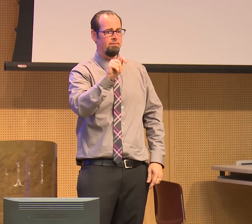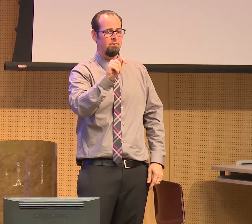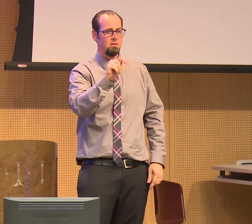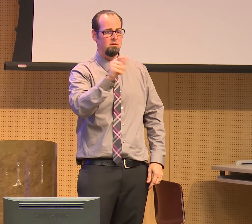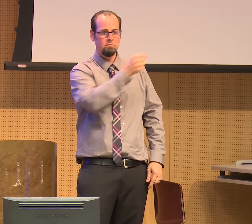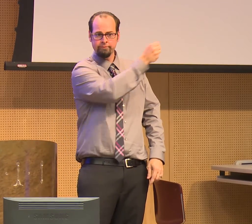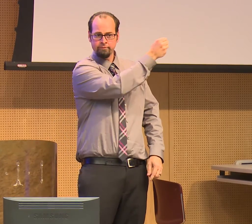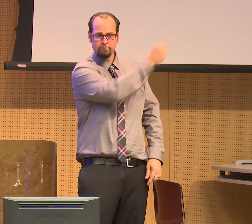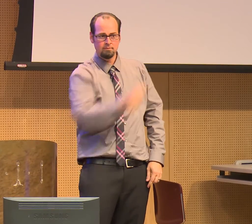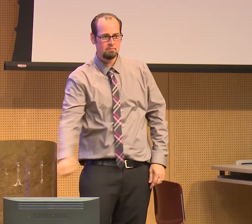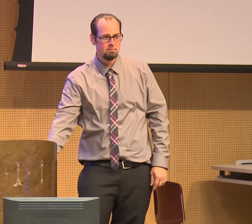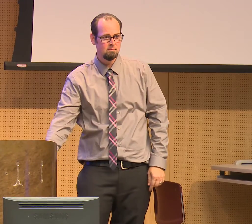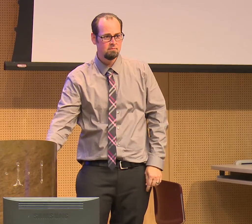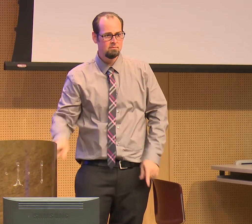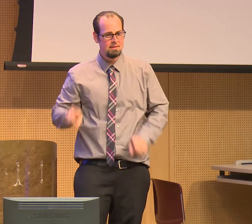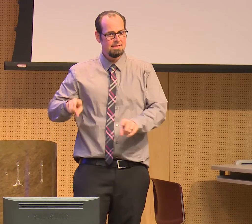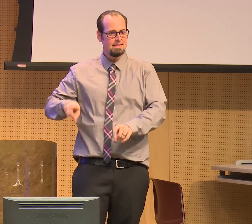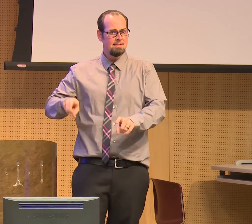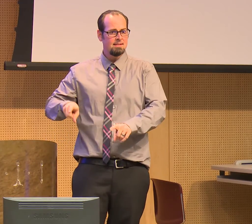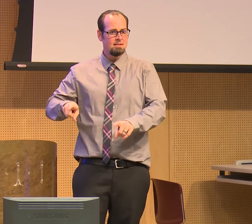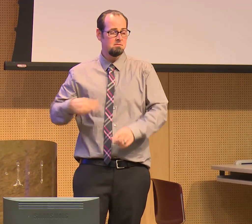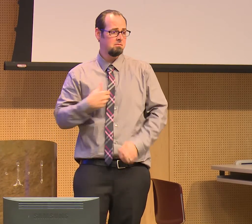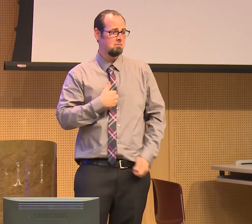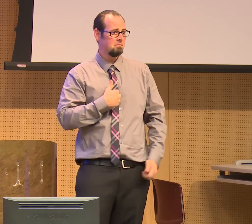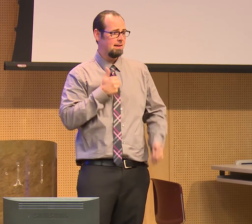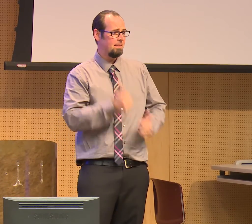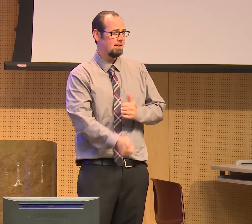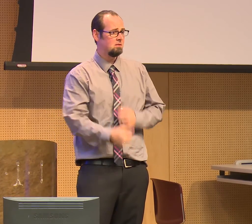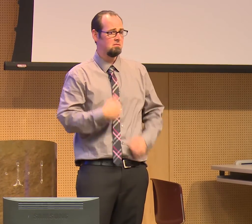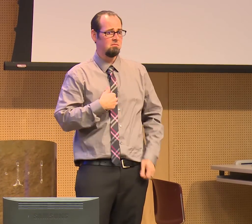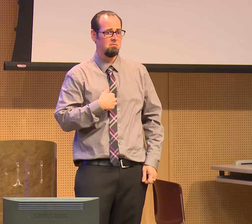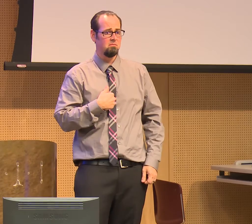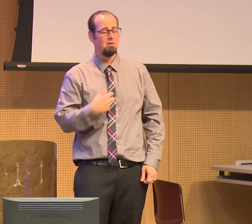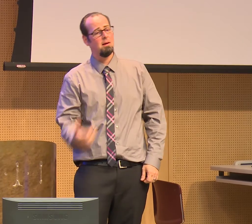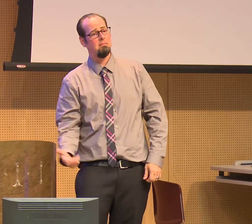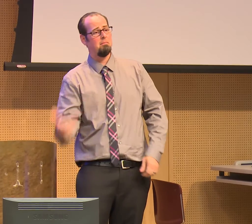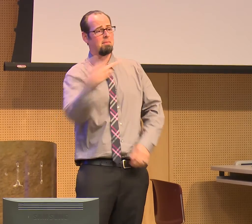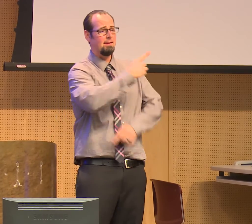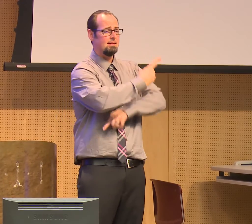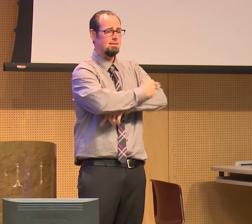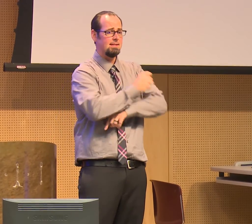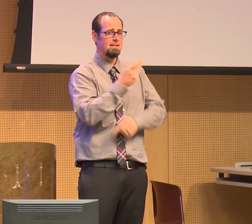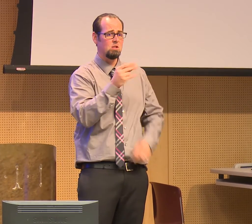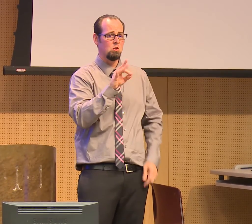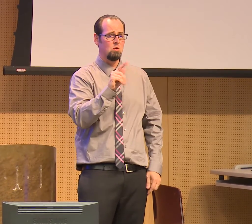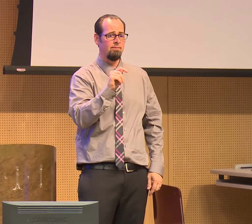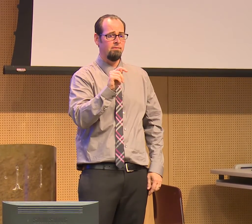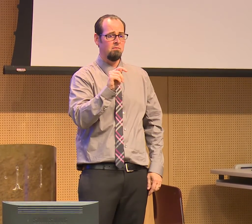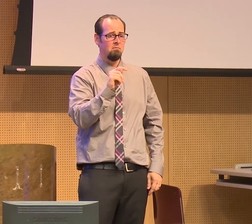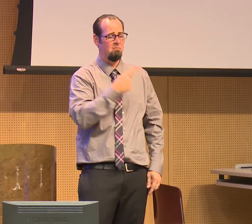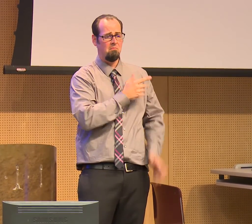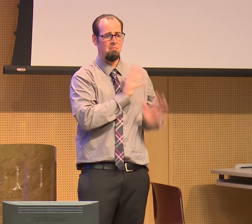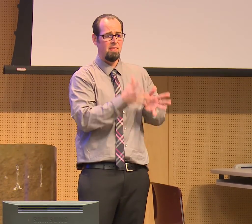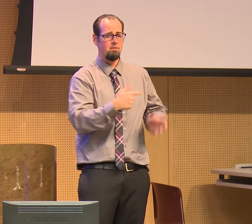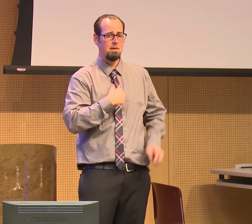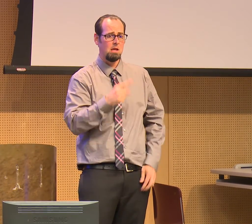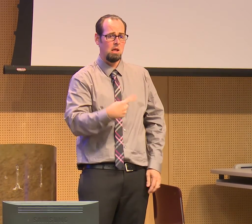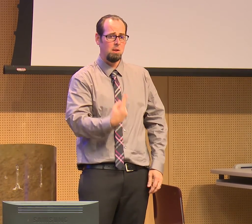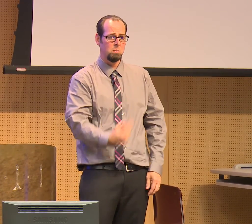After 6 months, he would try to test me. He tested me on night shift. Once I proved myself, I went back to day